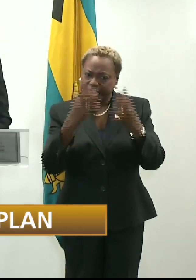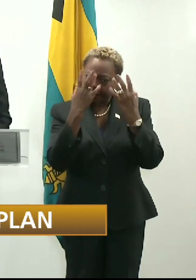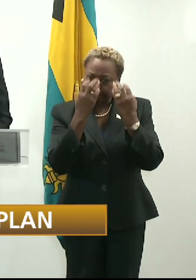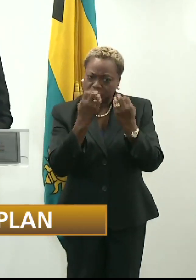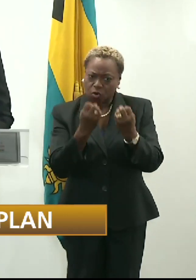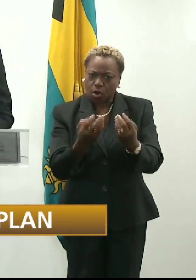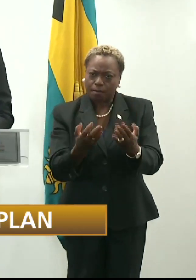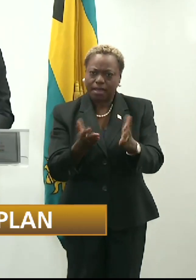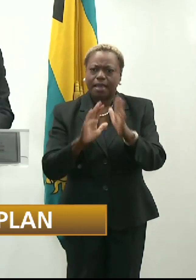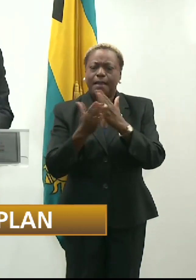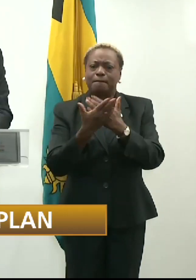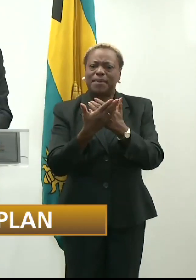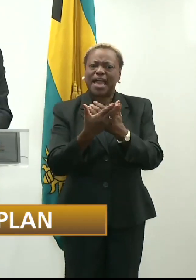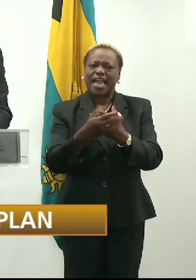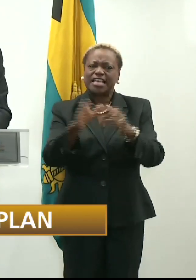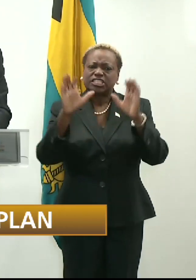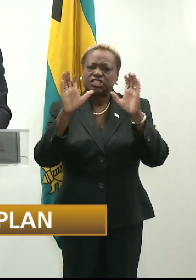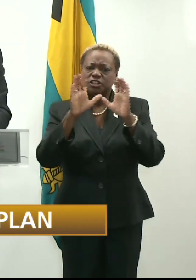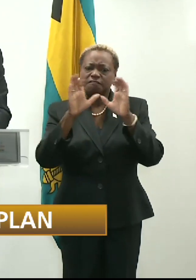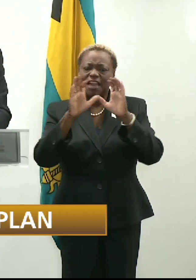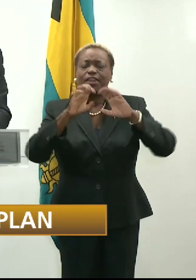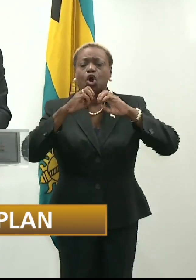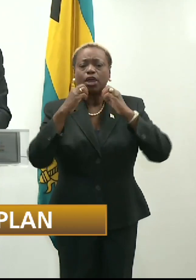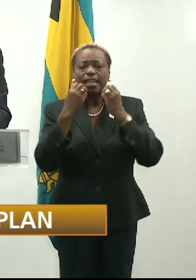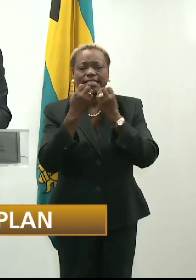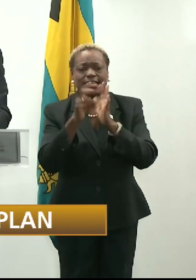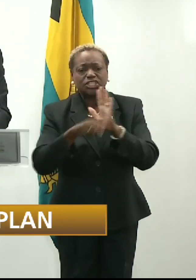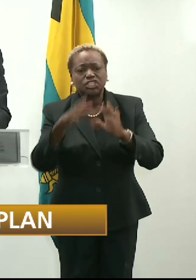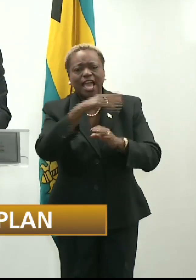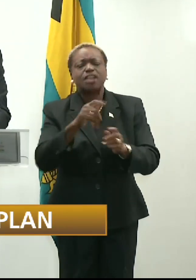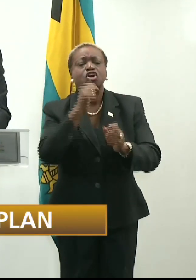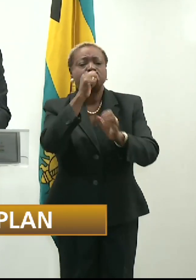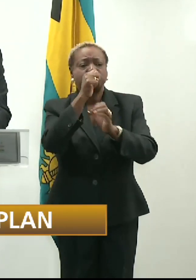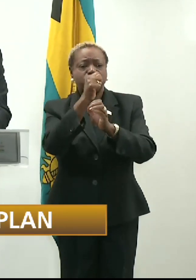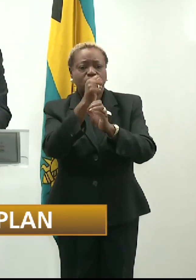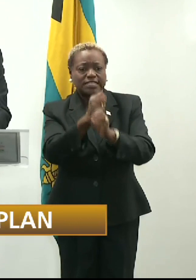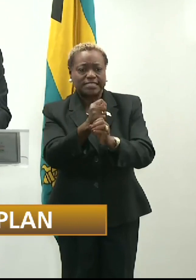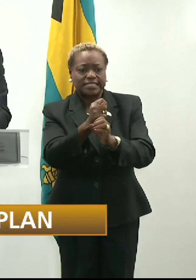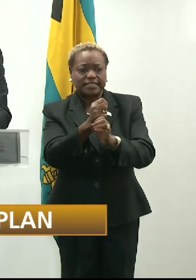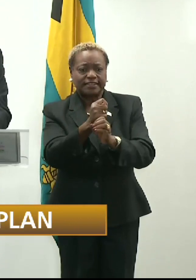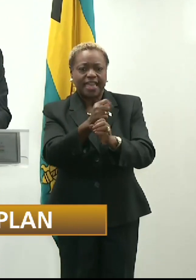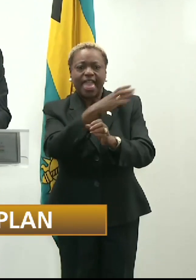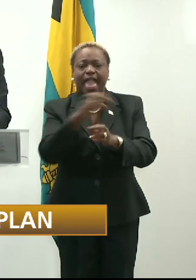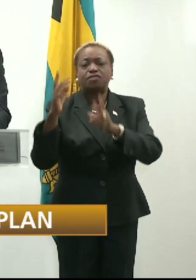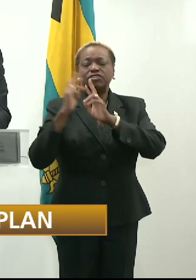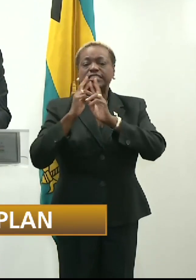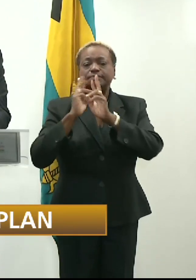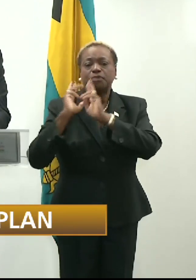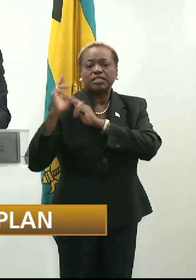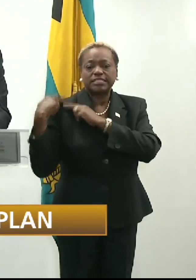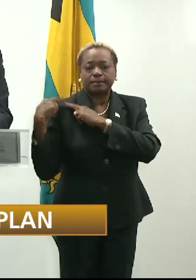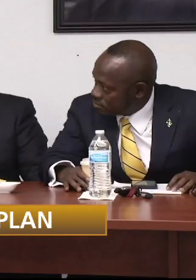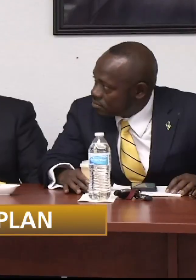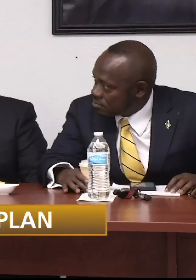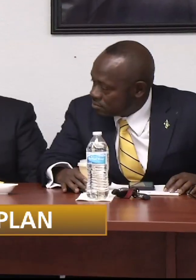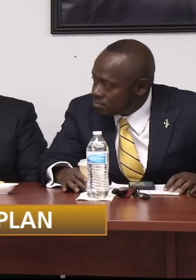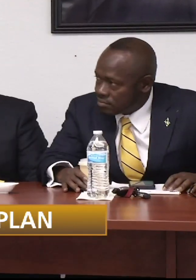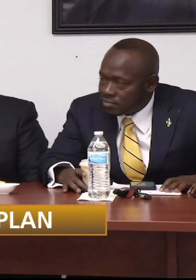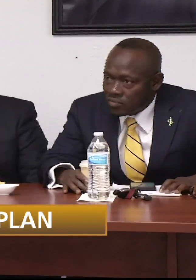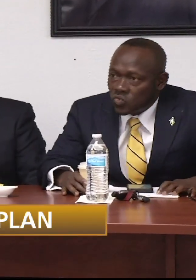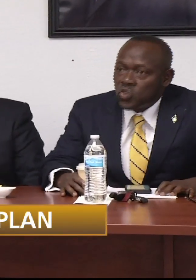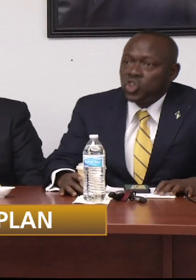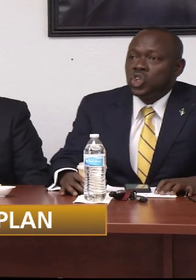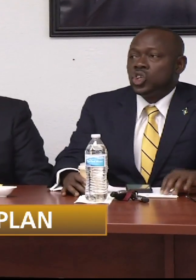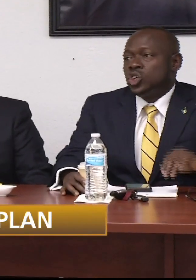informed via certified organizations and trusted and responsible news sources. In a spirit